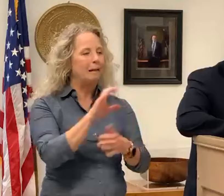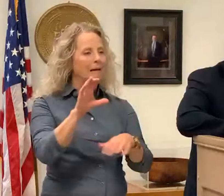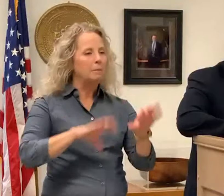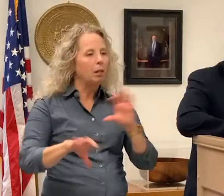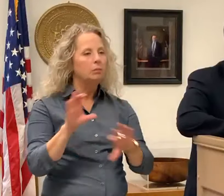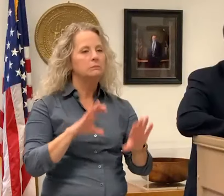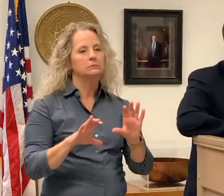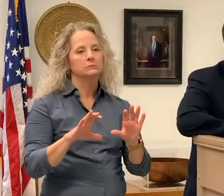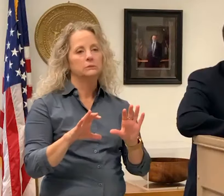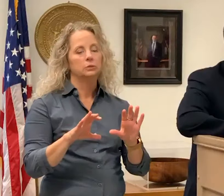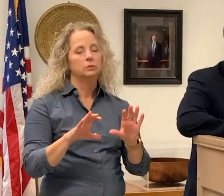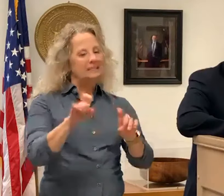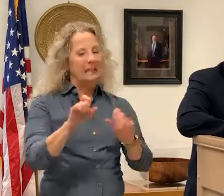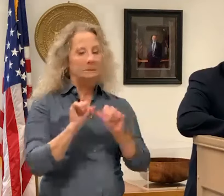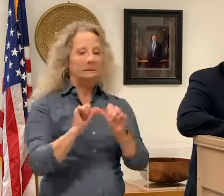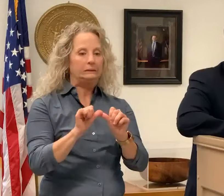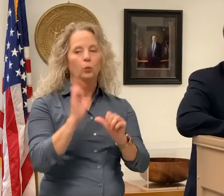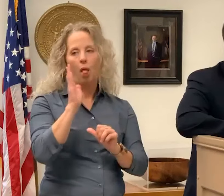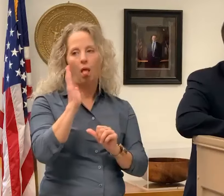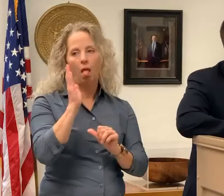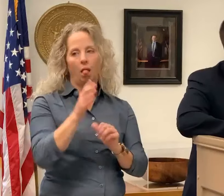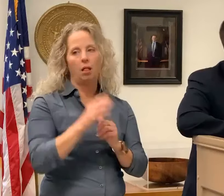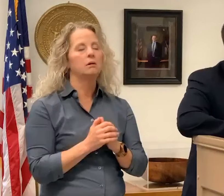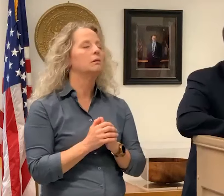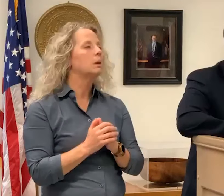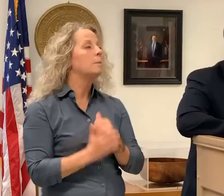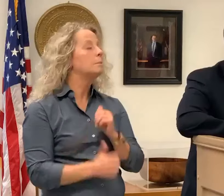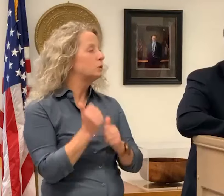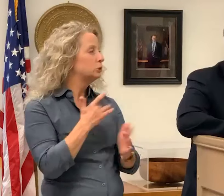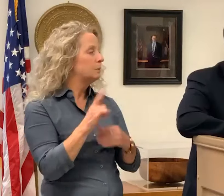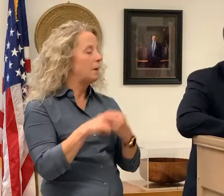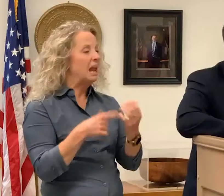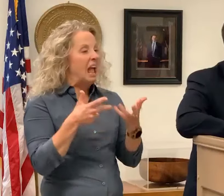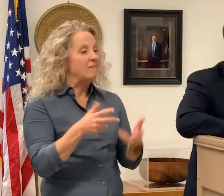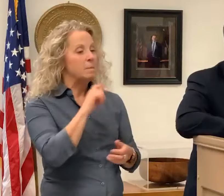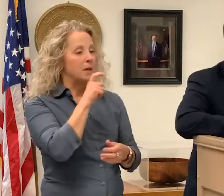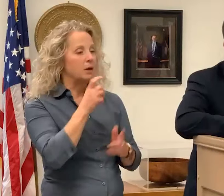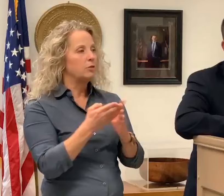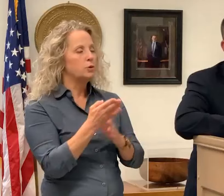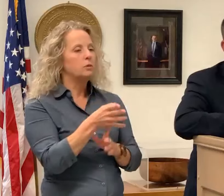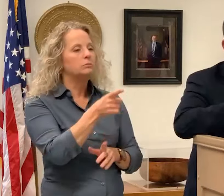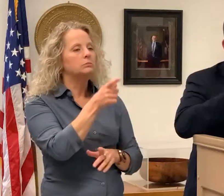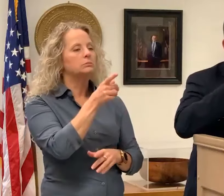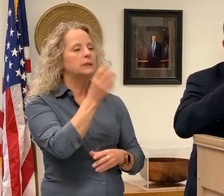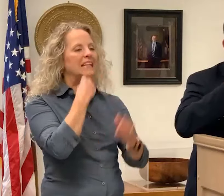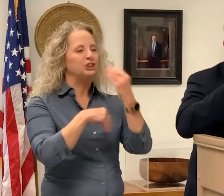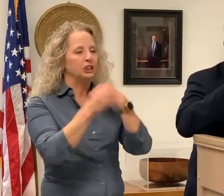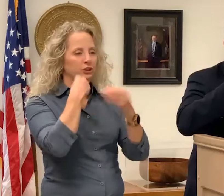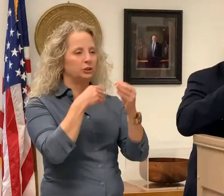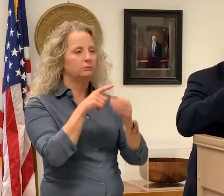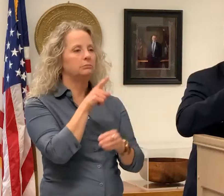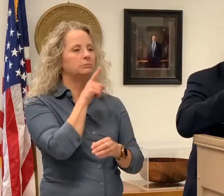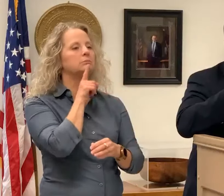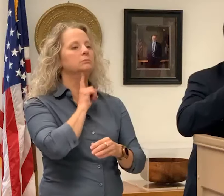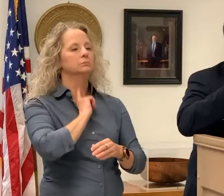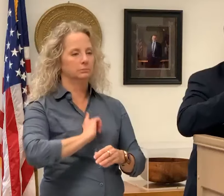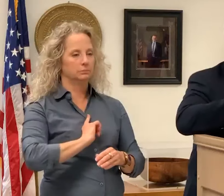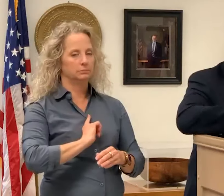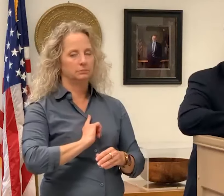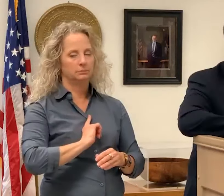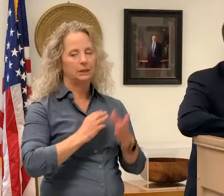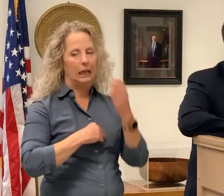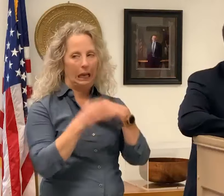testing perpetually. I will say this, that most of the concerns about heavy metals are through ingestion. In other words, putting it in the